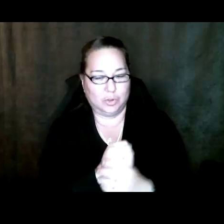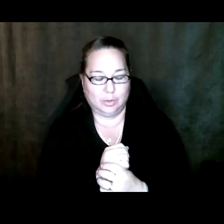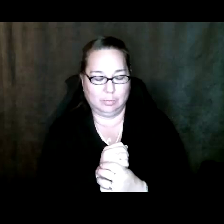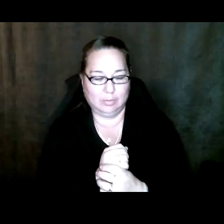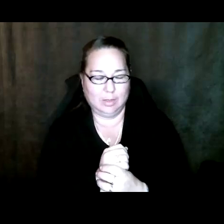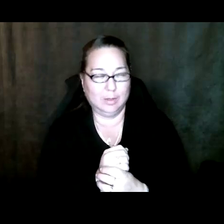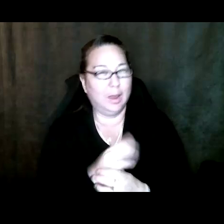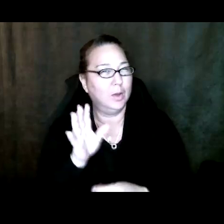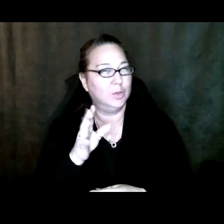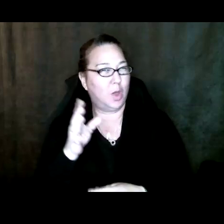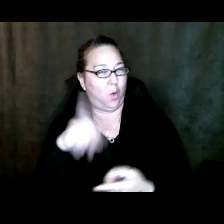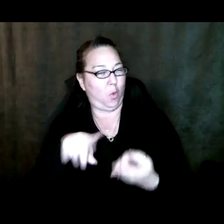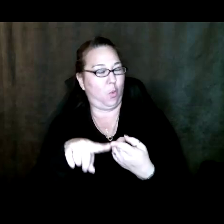like